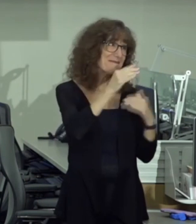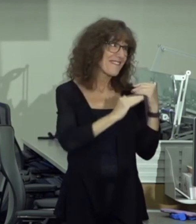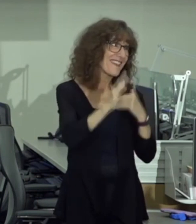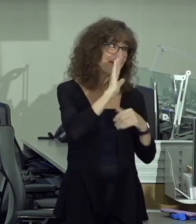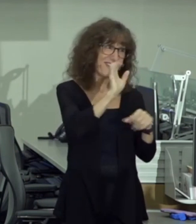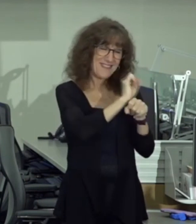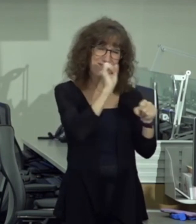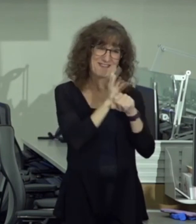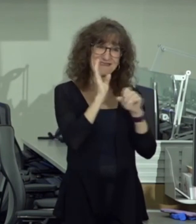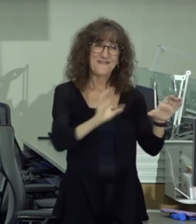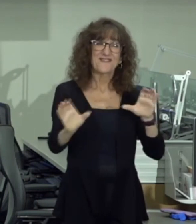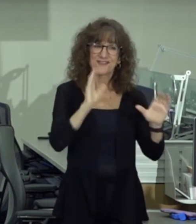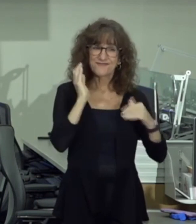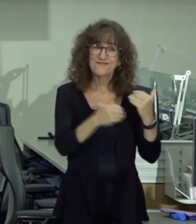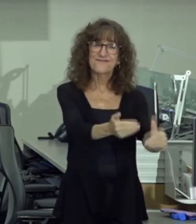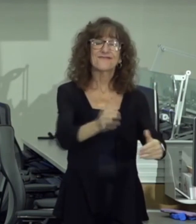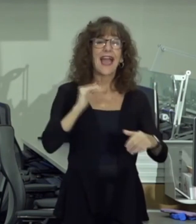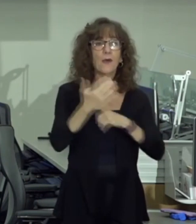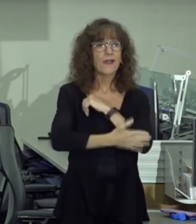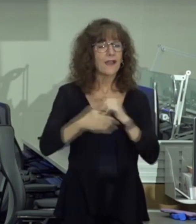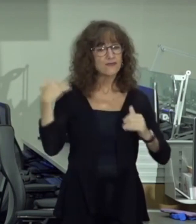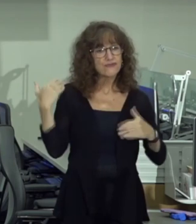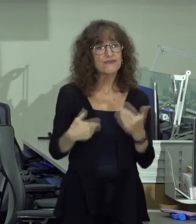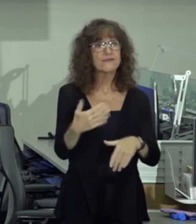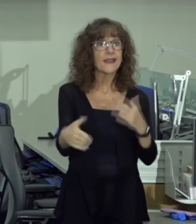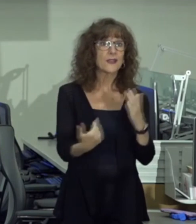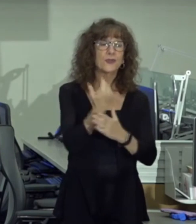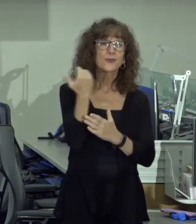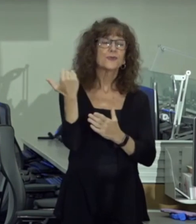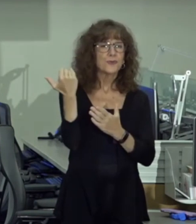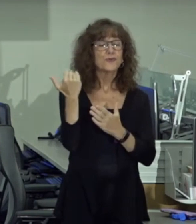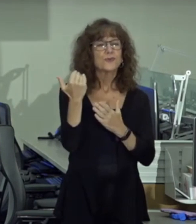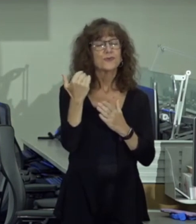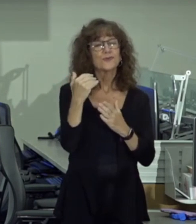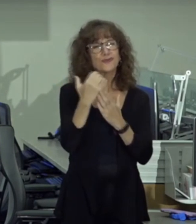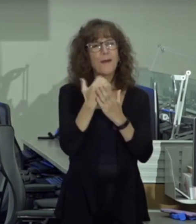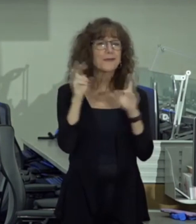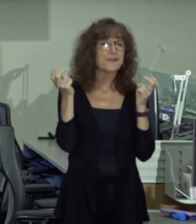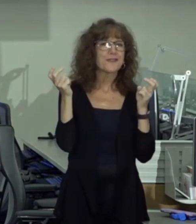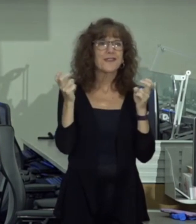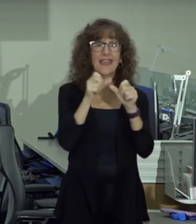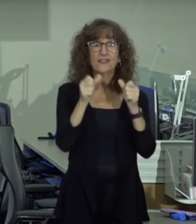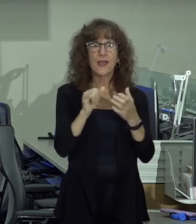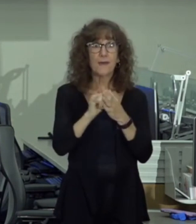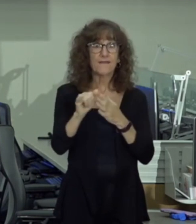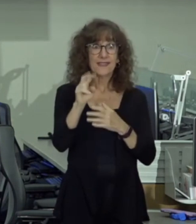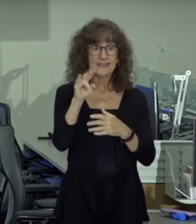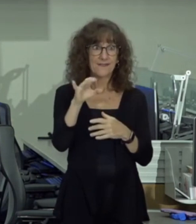for the work that they will do. Our county is moving forward into a new chapter, and the shape of this virus is